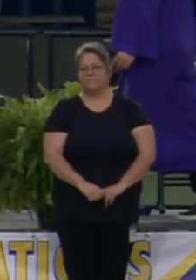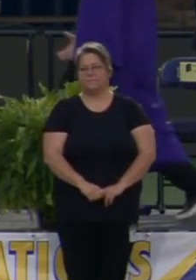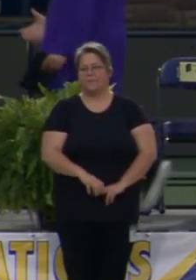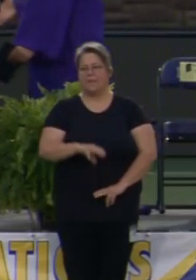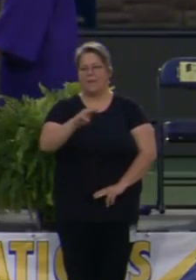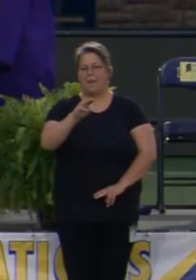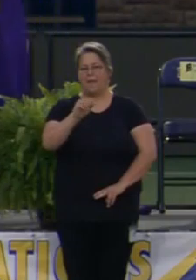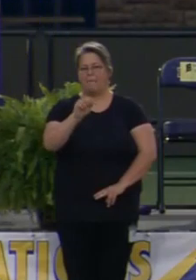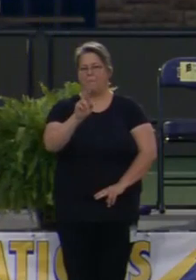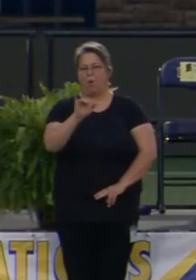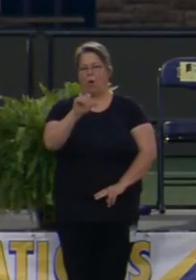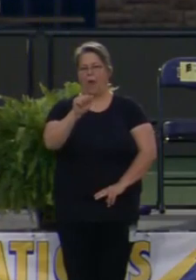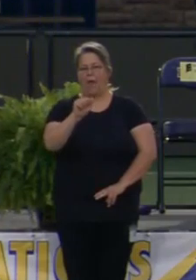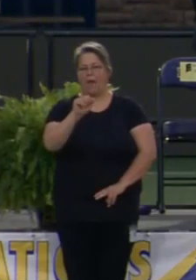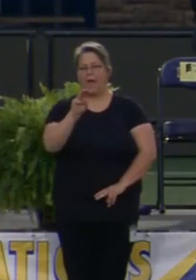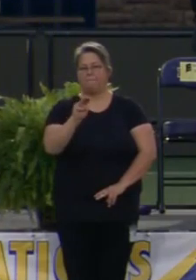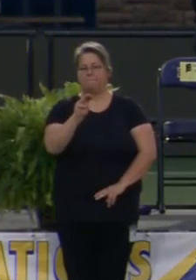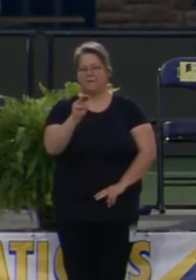Maria Matica.